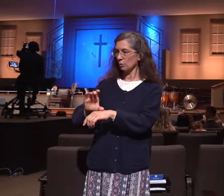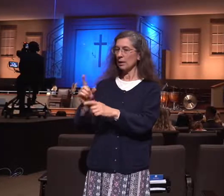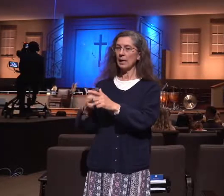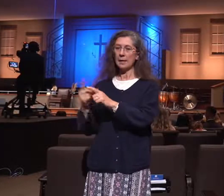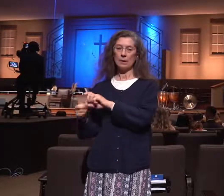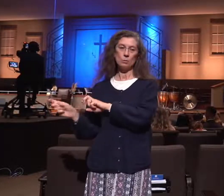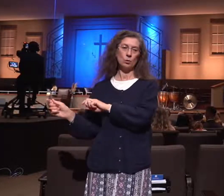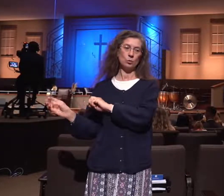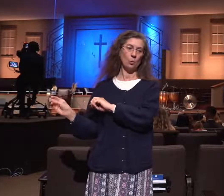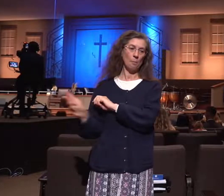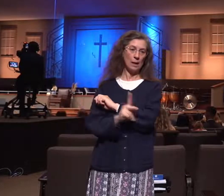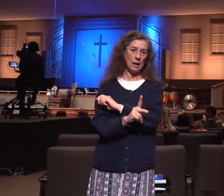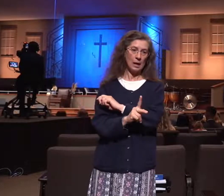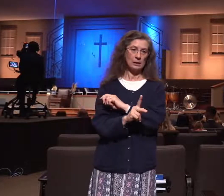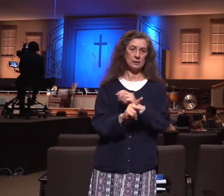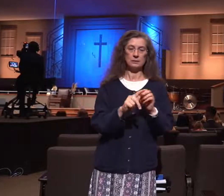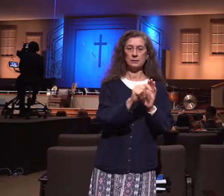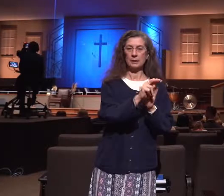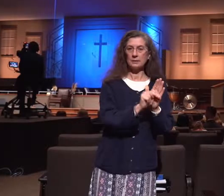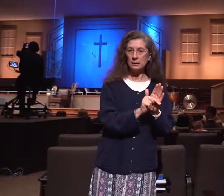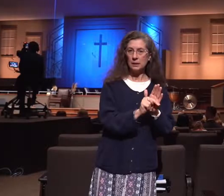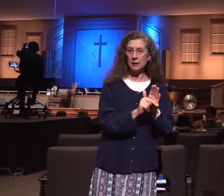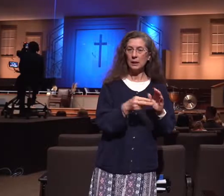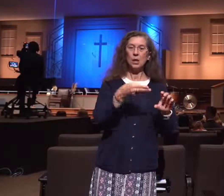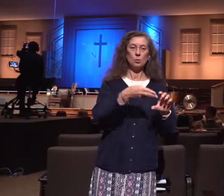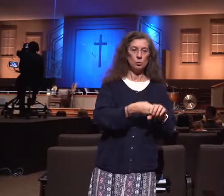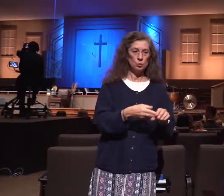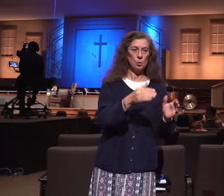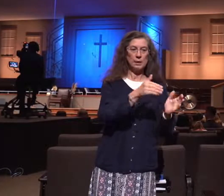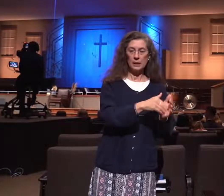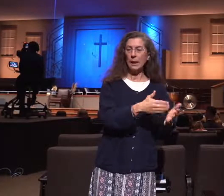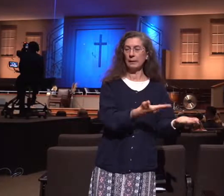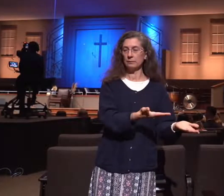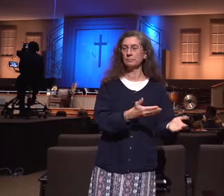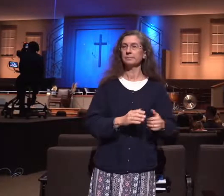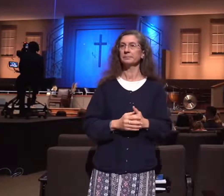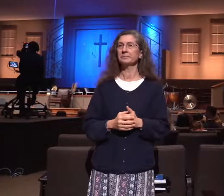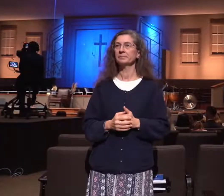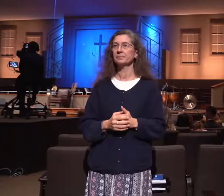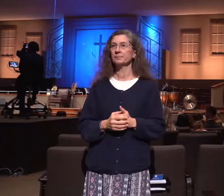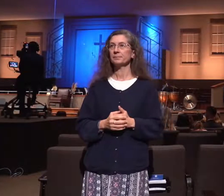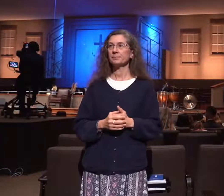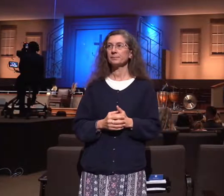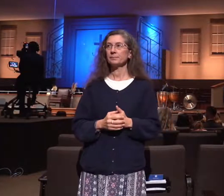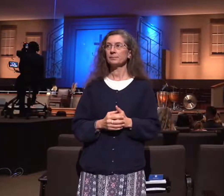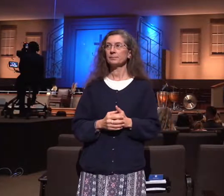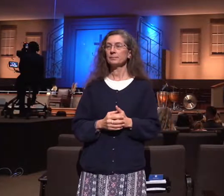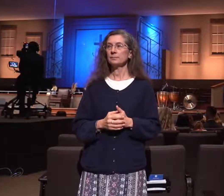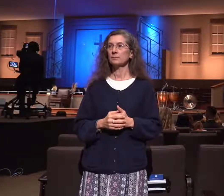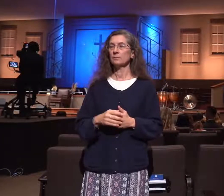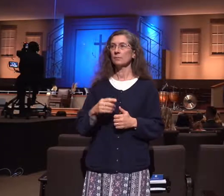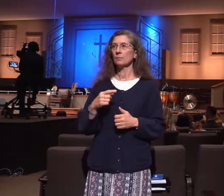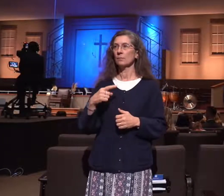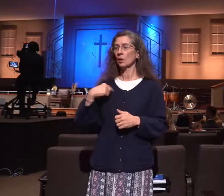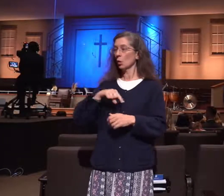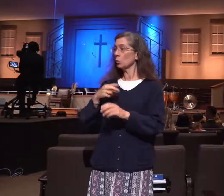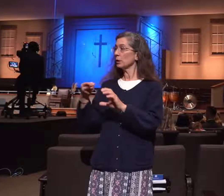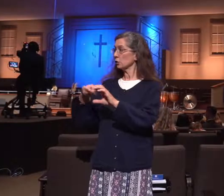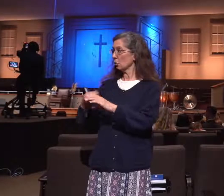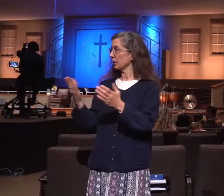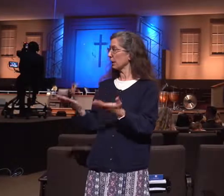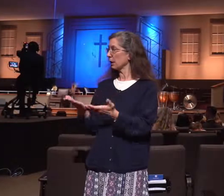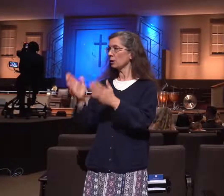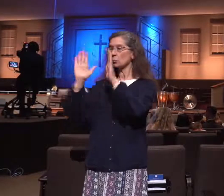Chattanooga, we'll join Highland Park again. And we joined the church here, and it's a wonderful